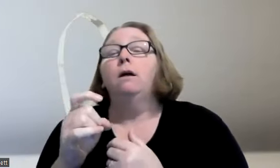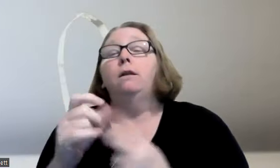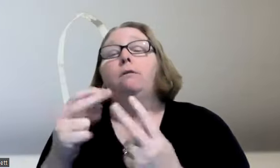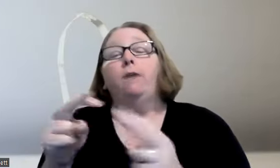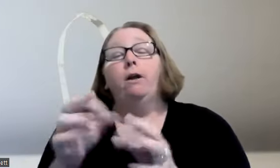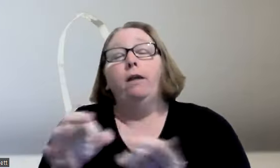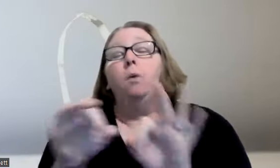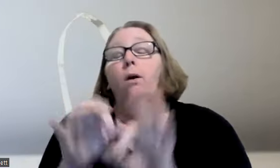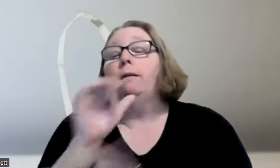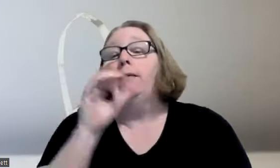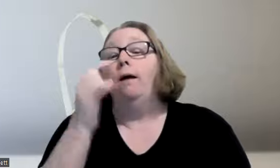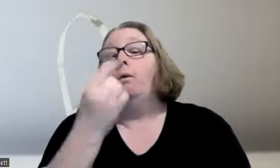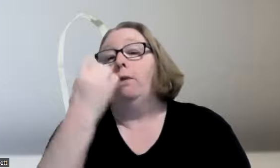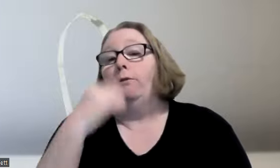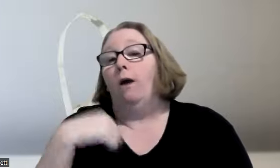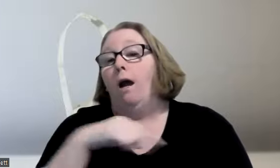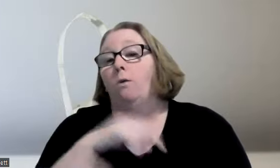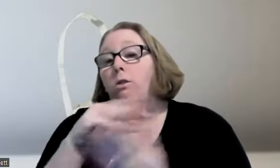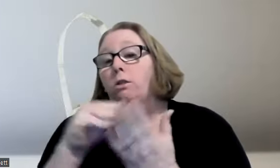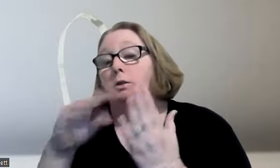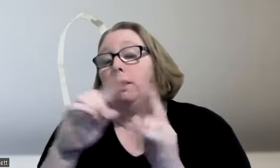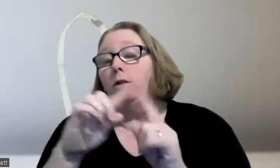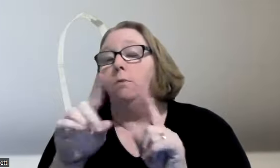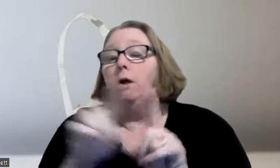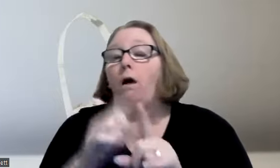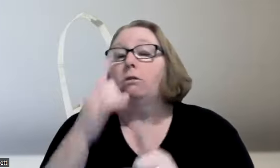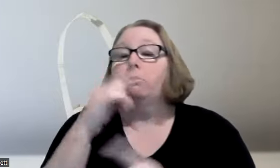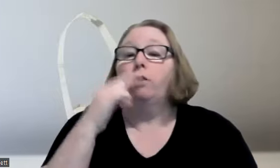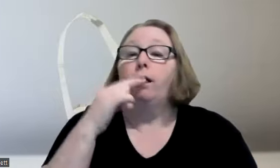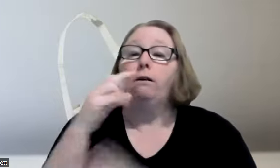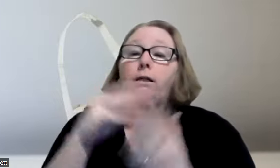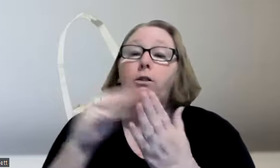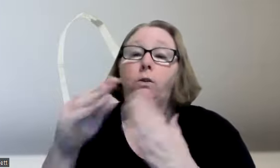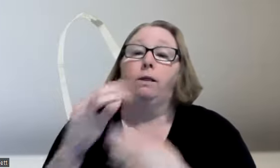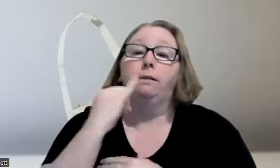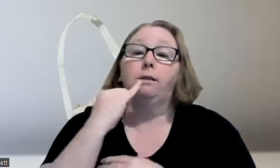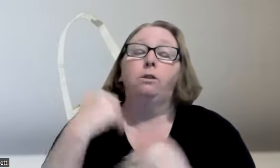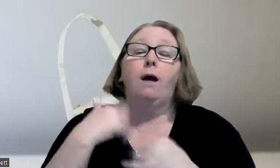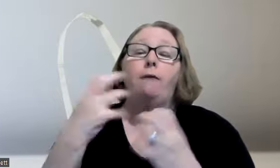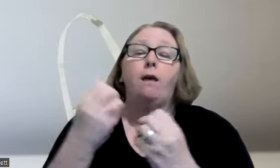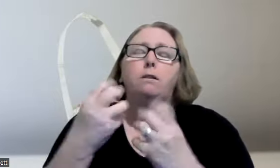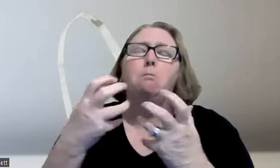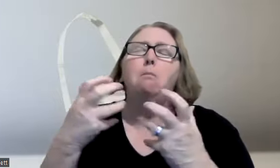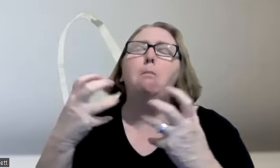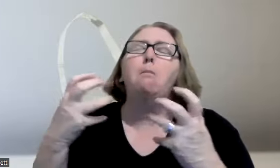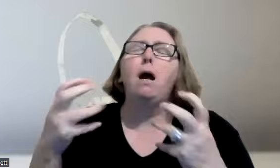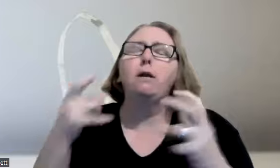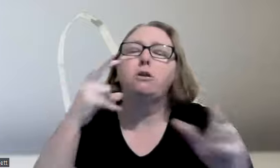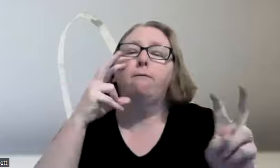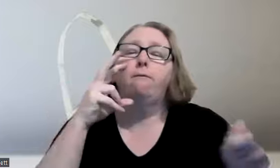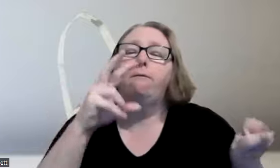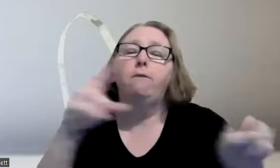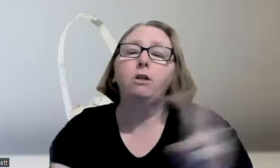that's very important, not only for our students, but also for hearing students, is to have as much